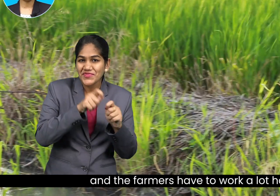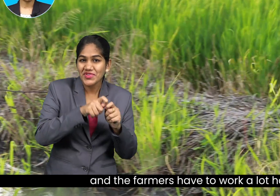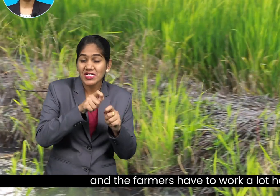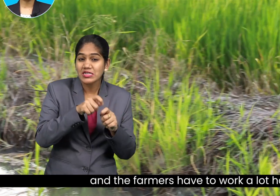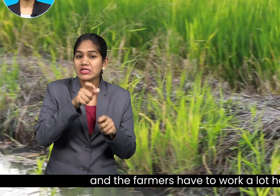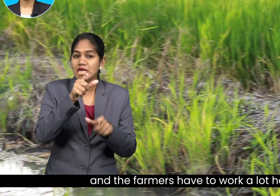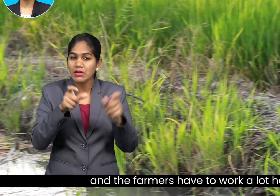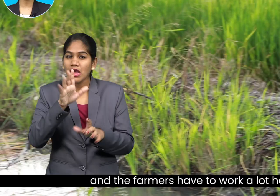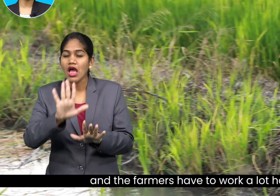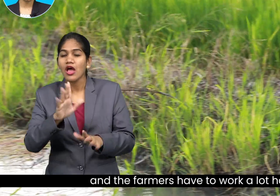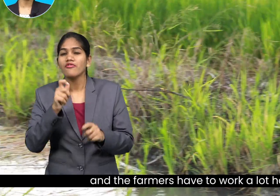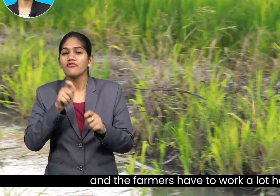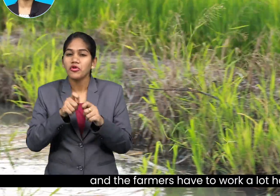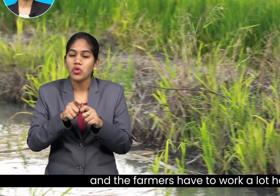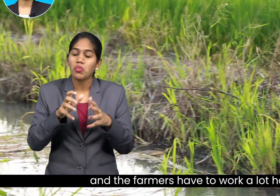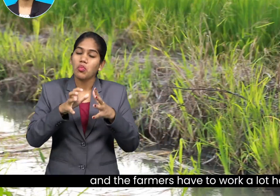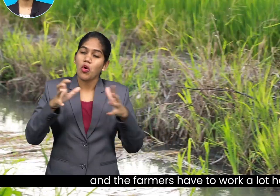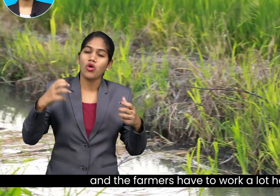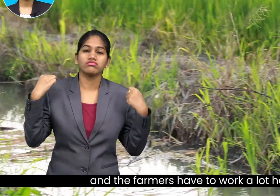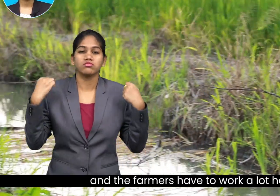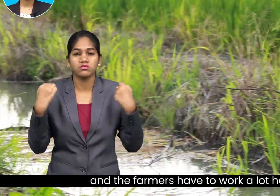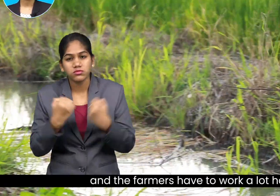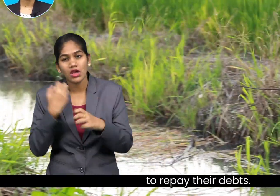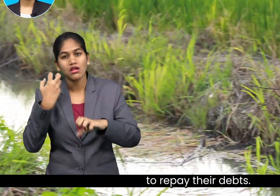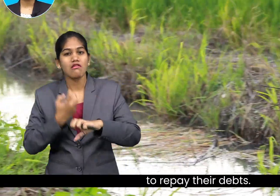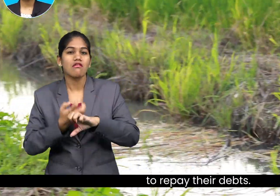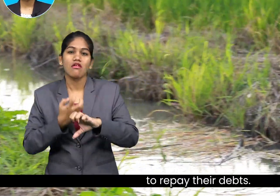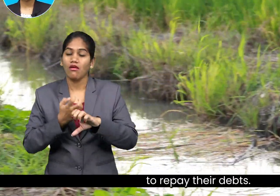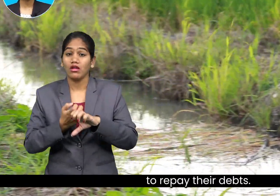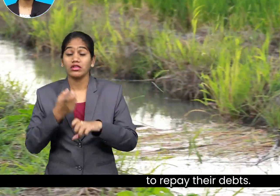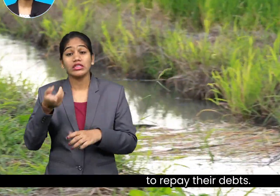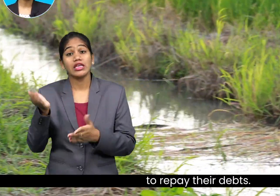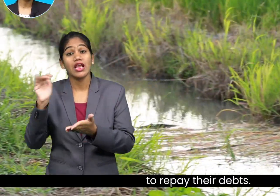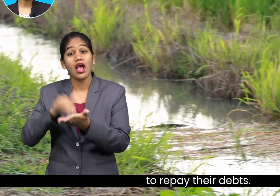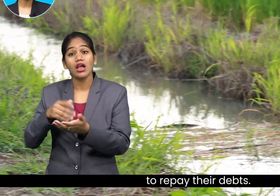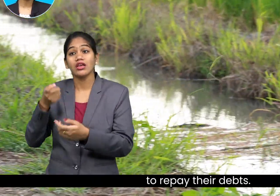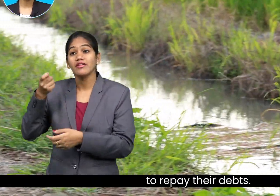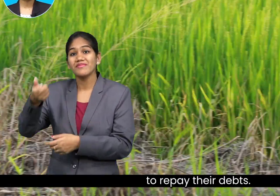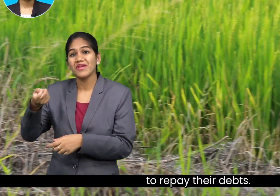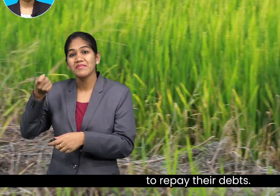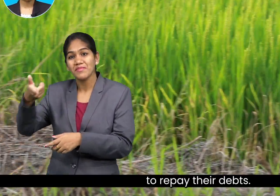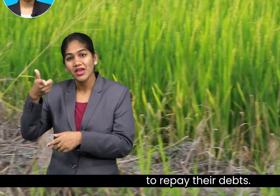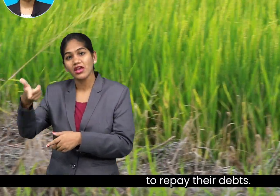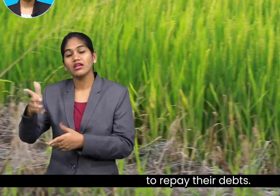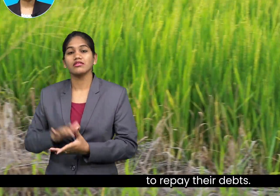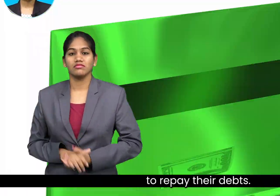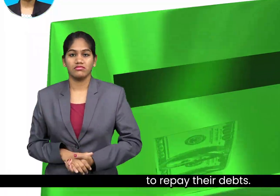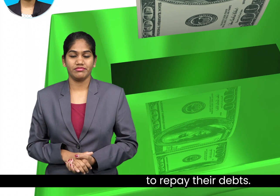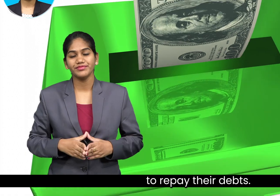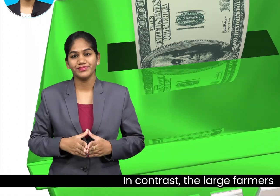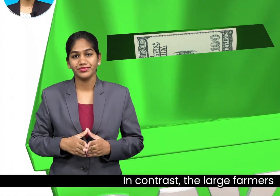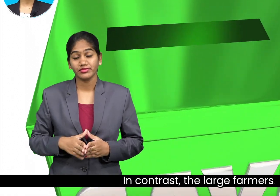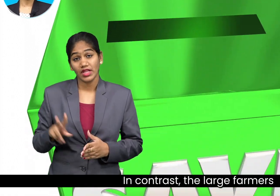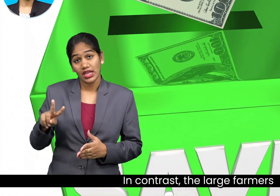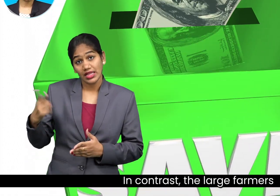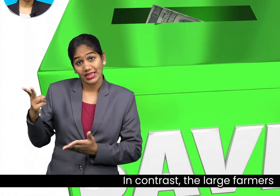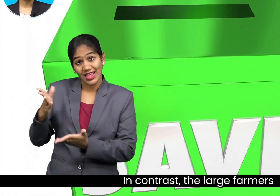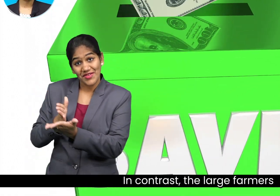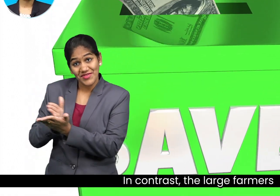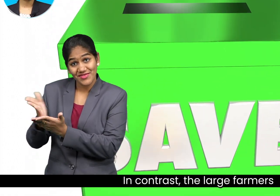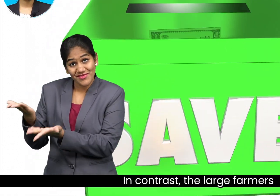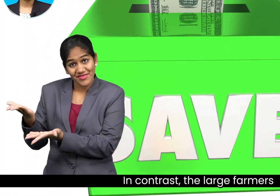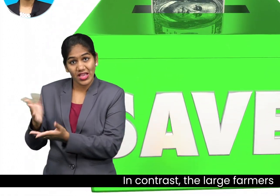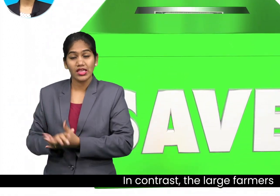to work a lot harder to repay their debts. In